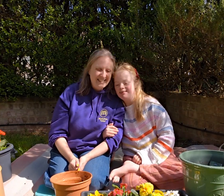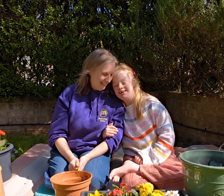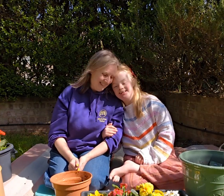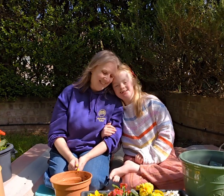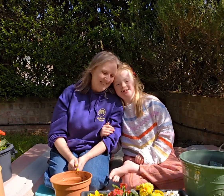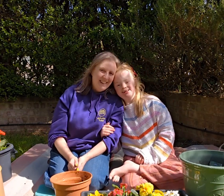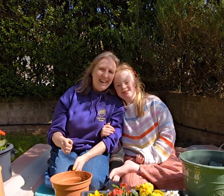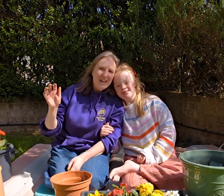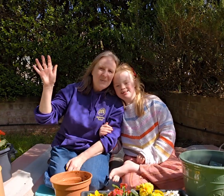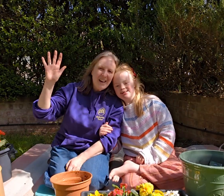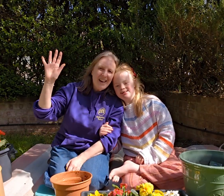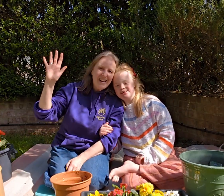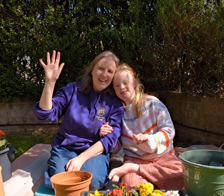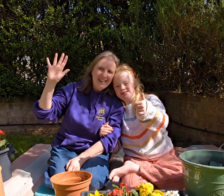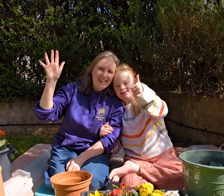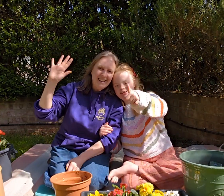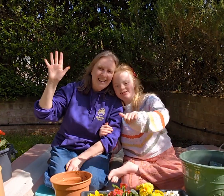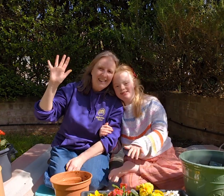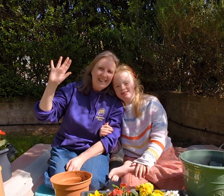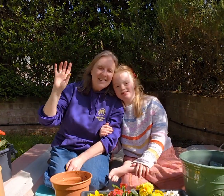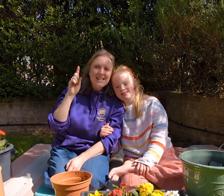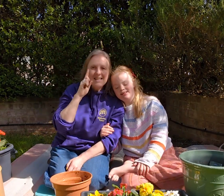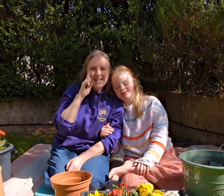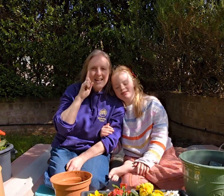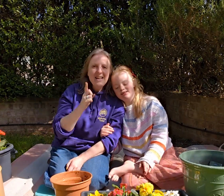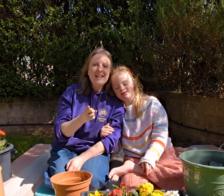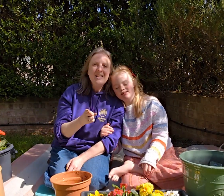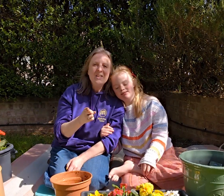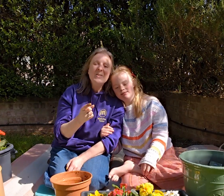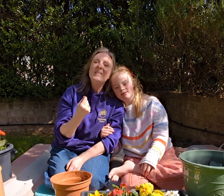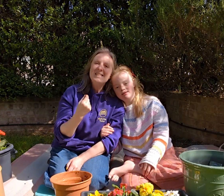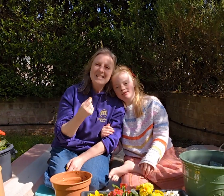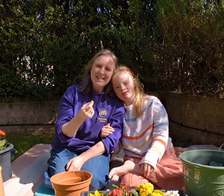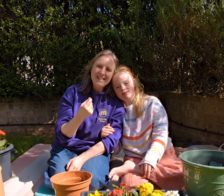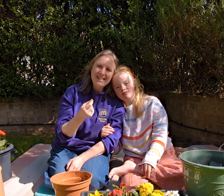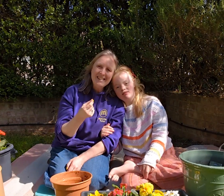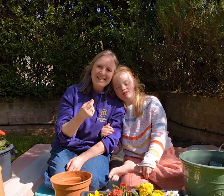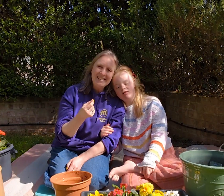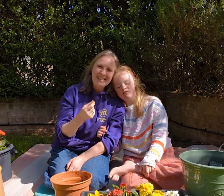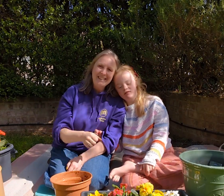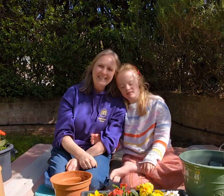know. Bye. See you soon.